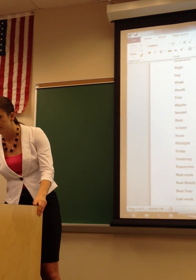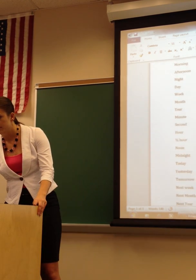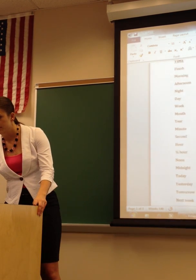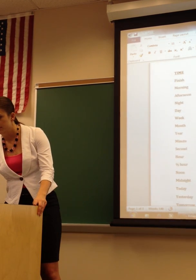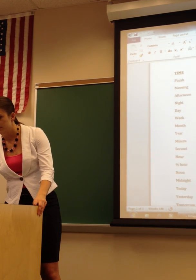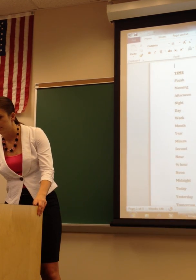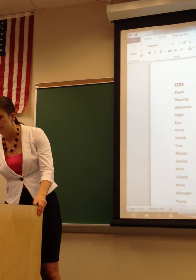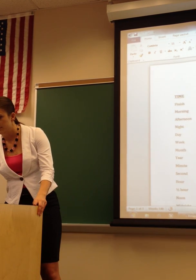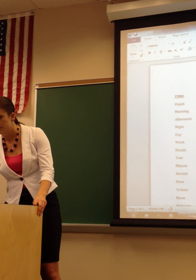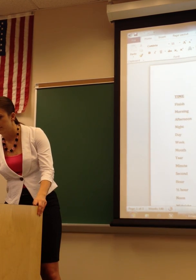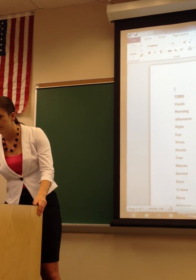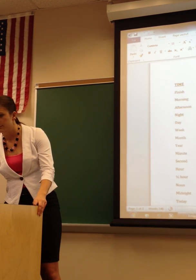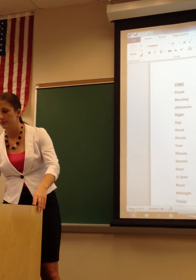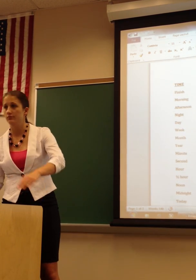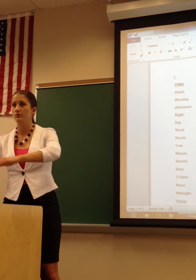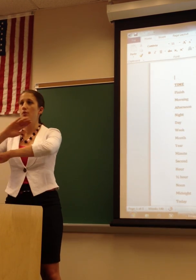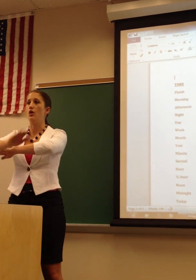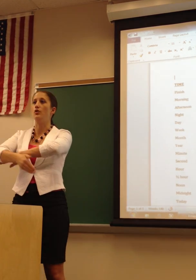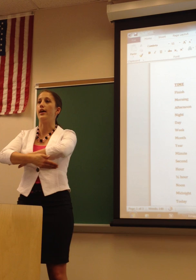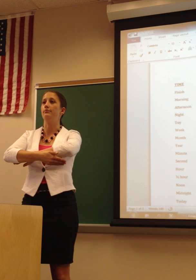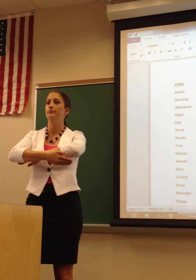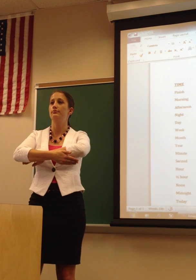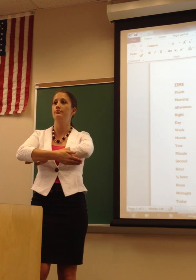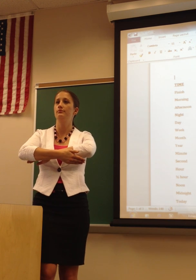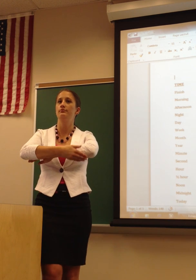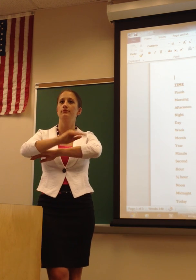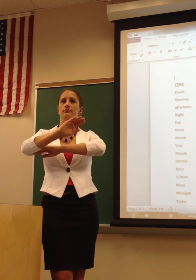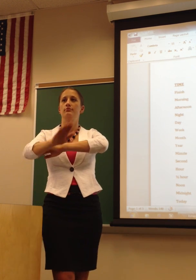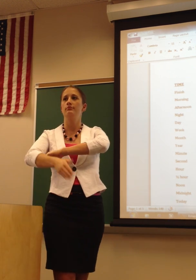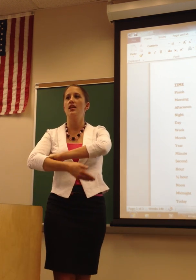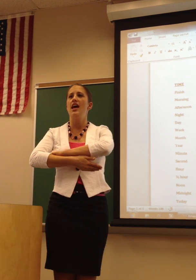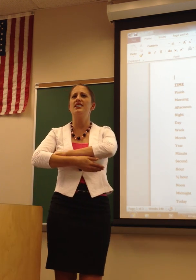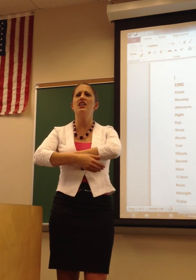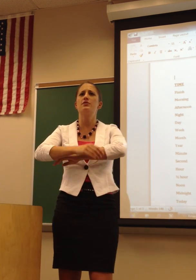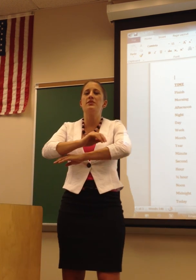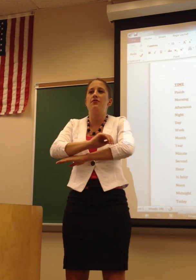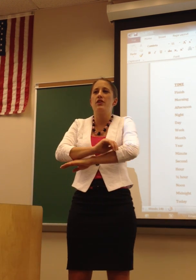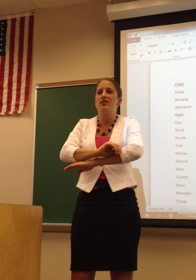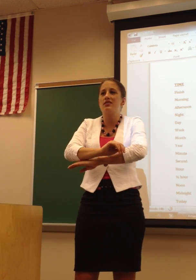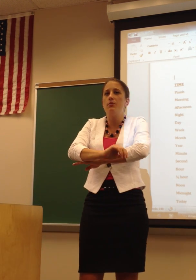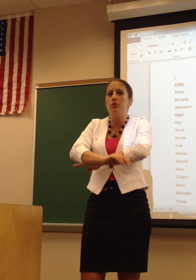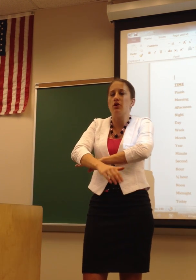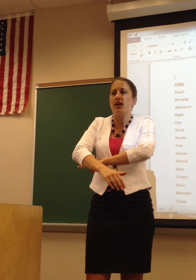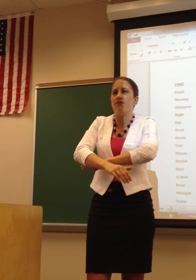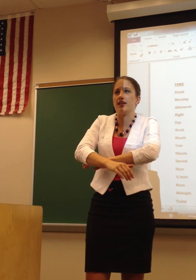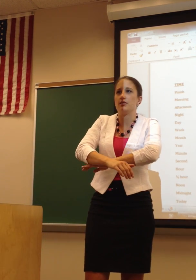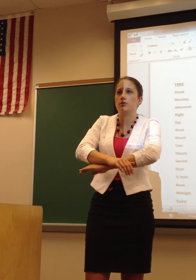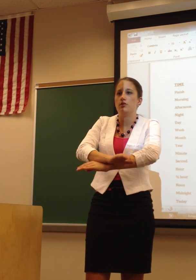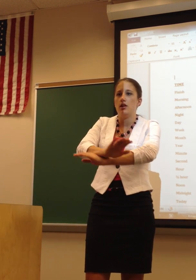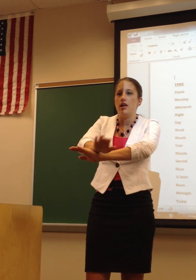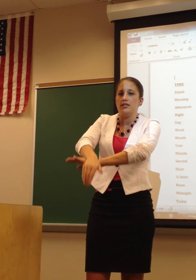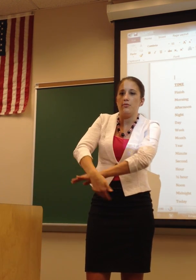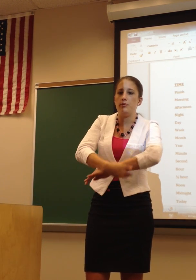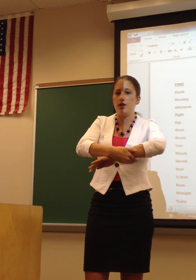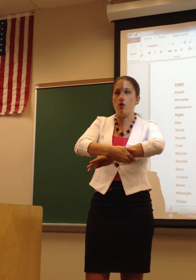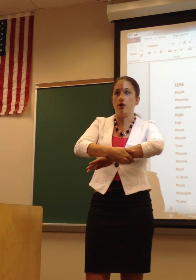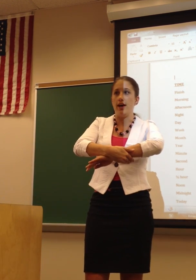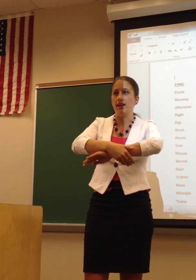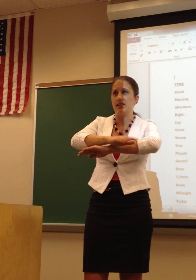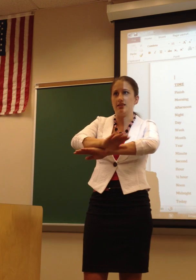Can you do all night again? All night. It's not a specific, because some people aren't that flexible. Some people can go all night like this, that's